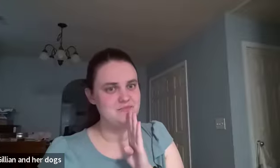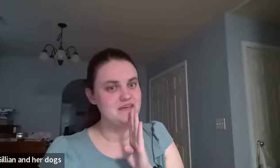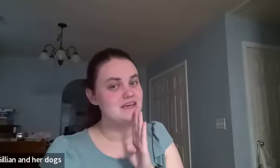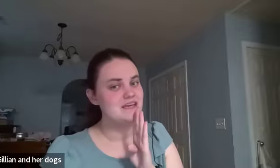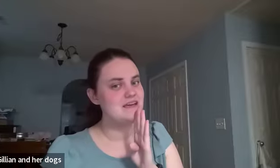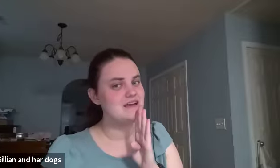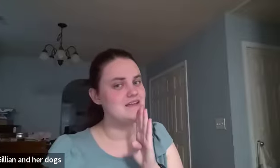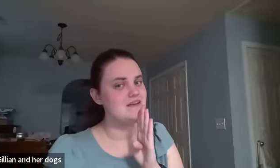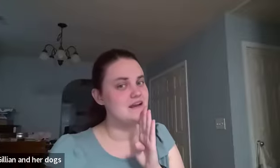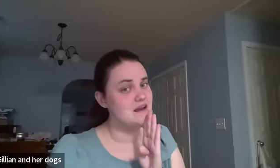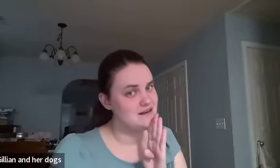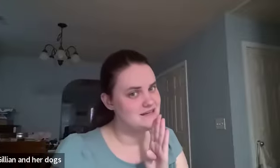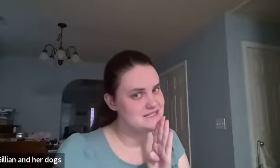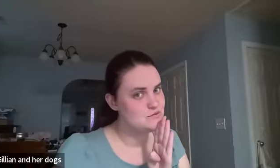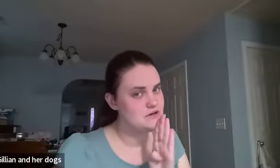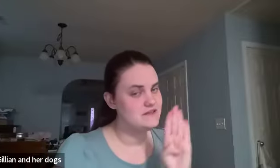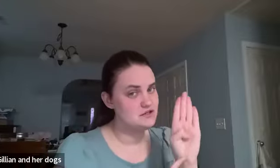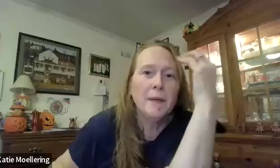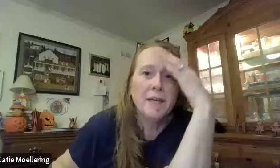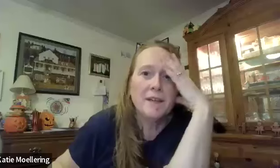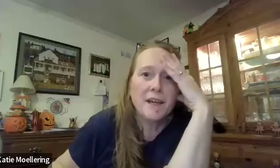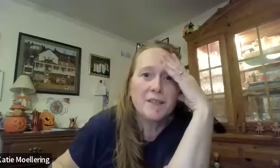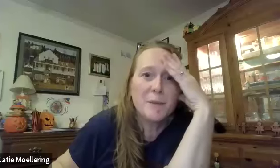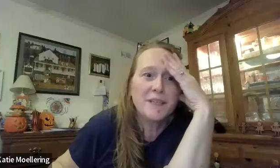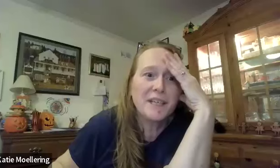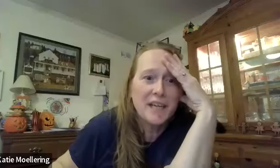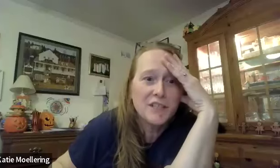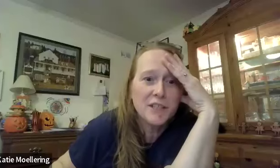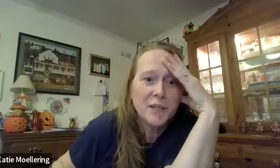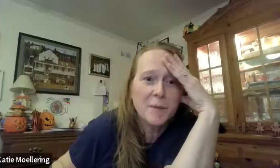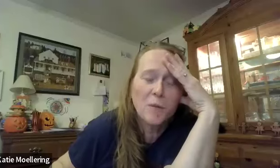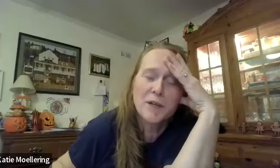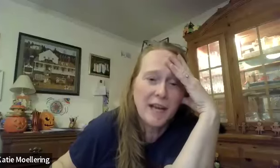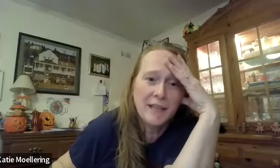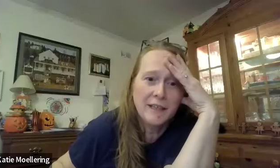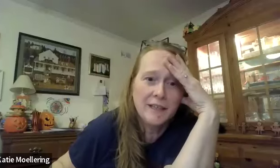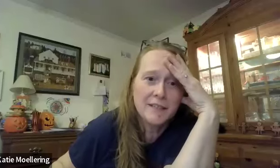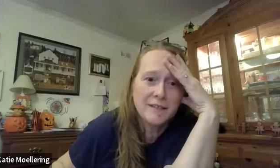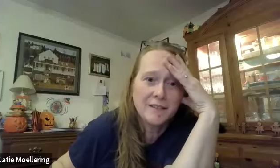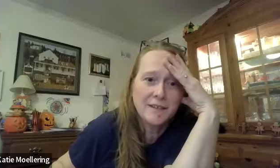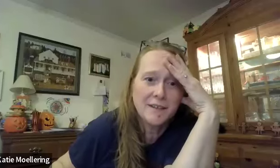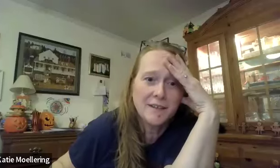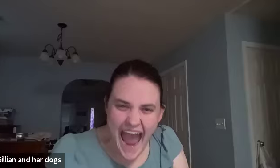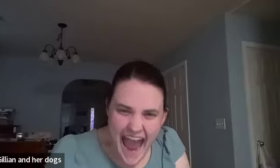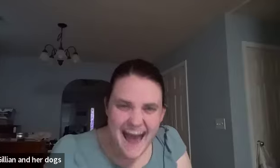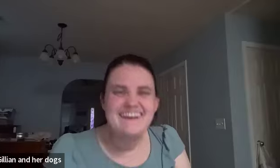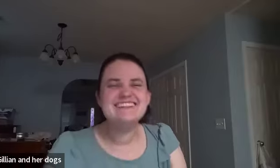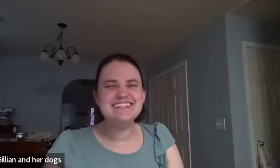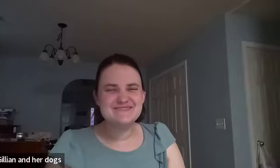could be a not nice Oh, word. wait a That's minute. I just made the connection about where the hand is. just